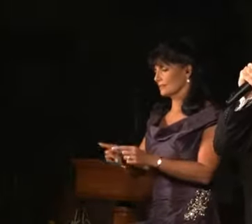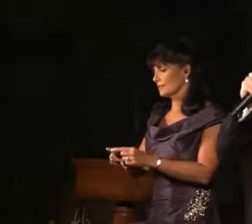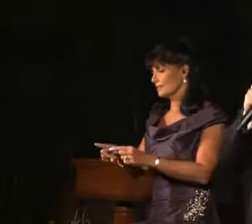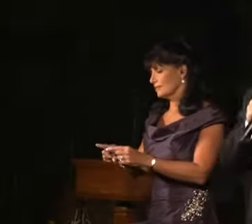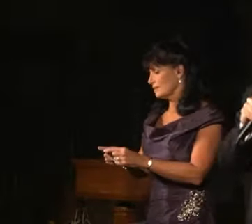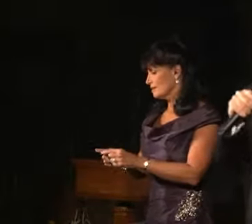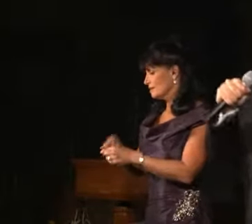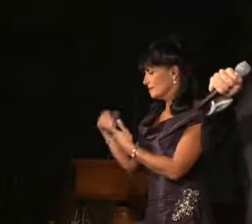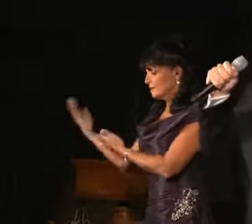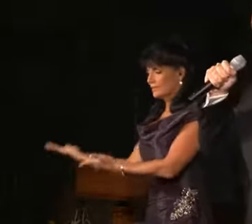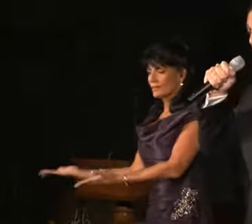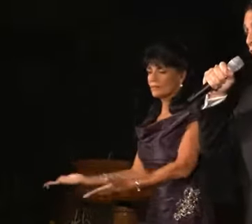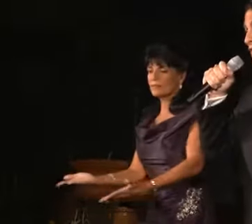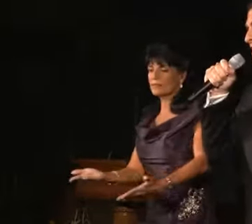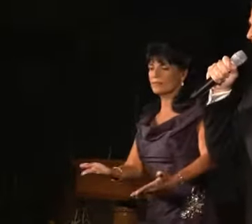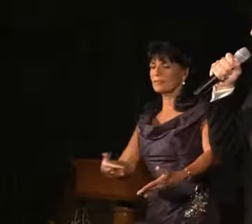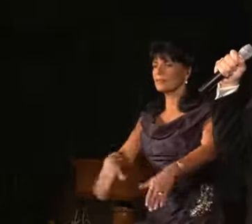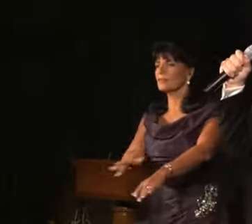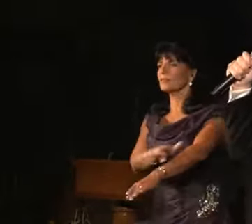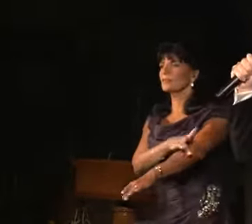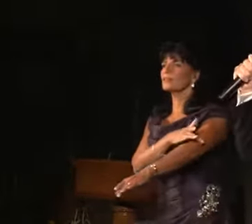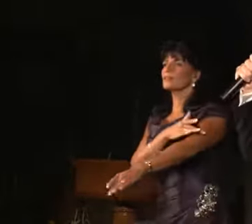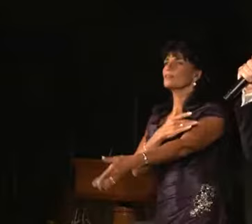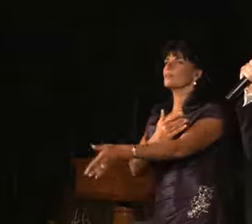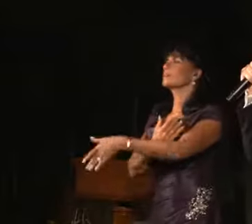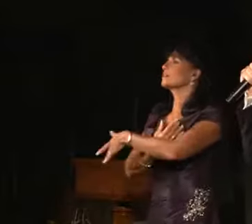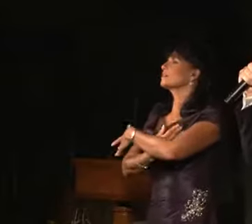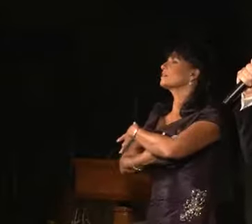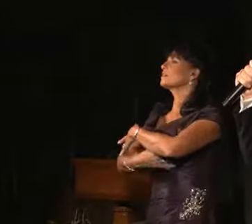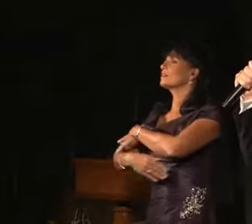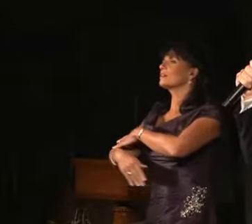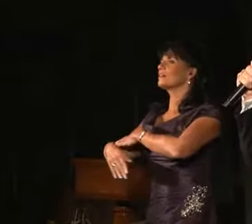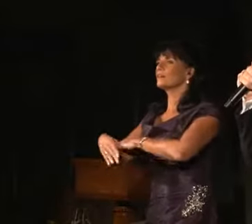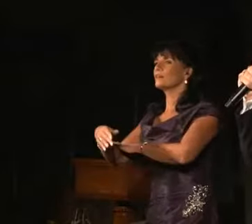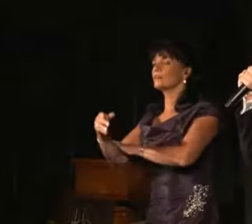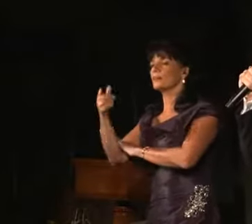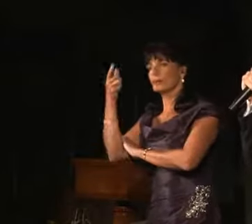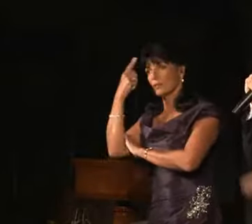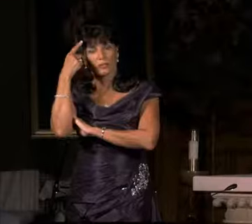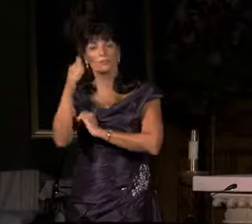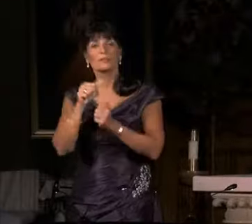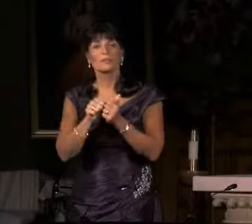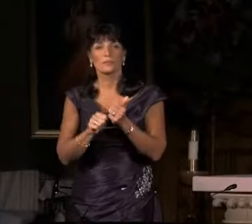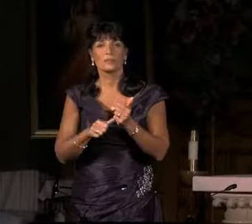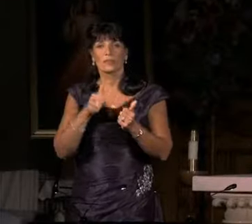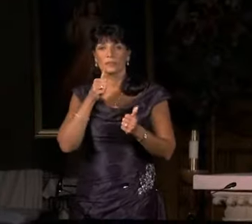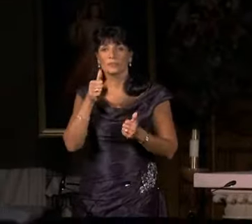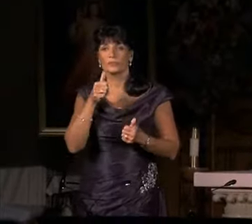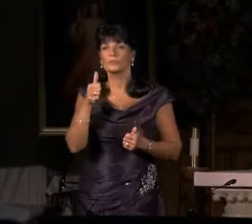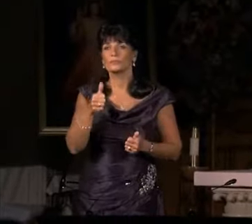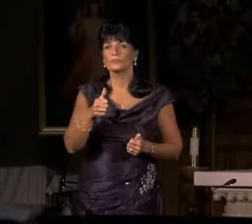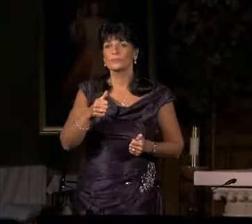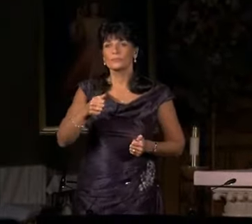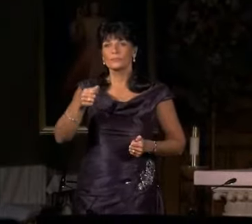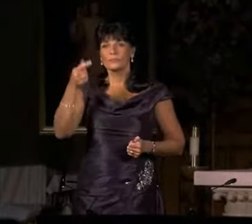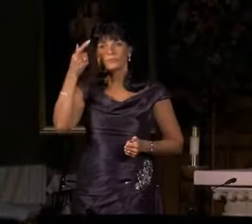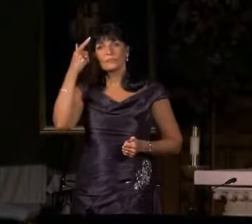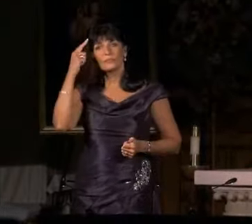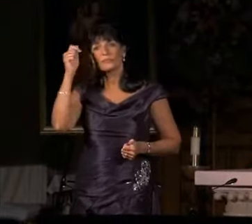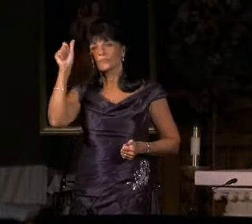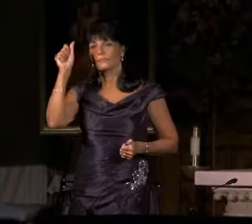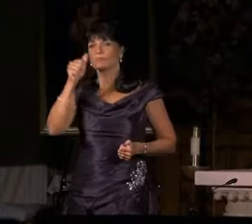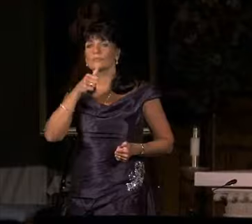rest. For each tomorrow, for